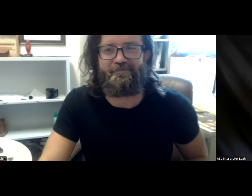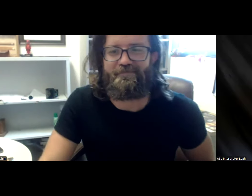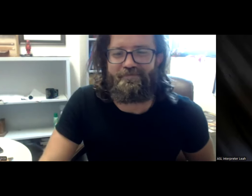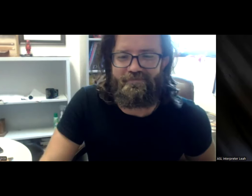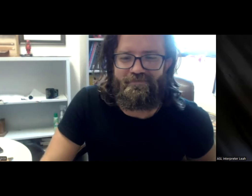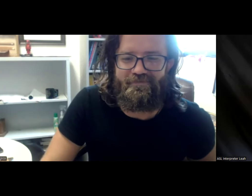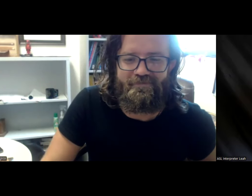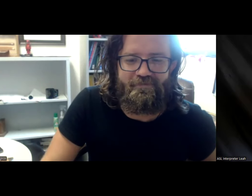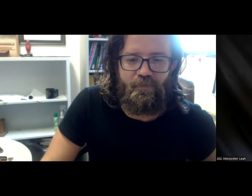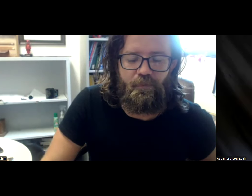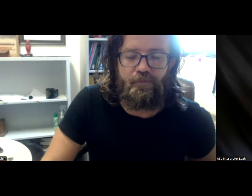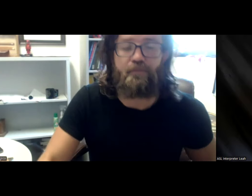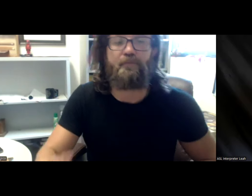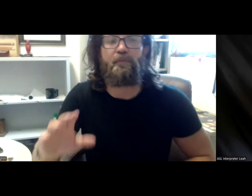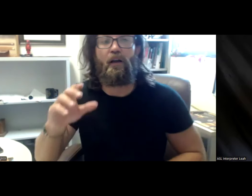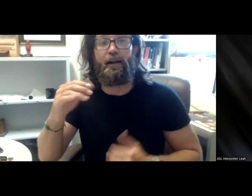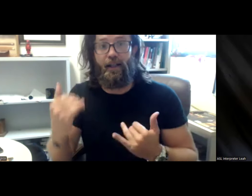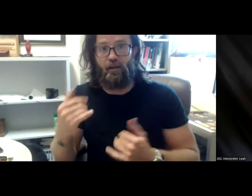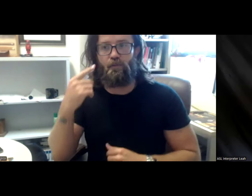if you're considering that.